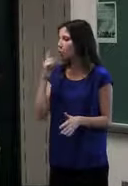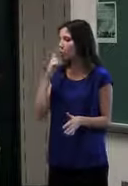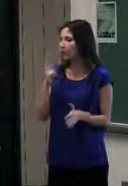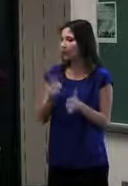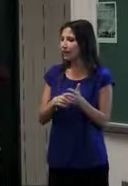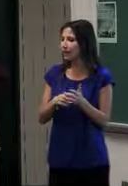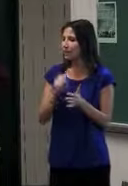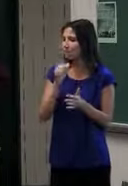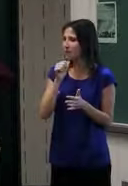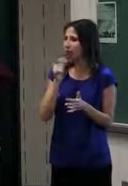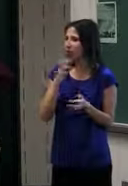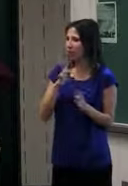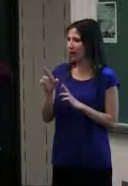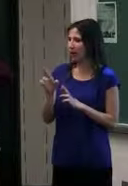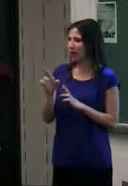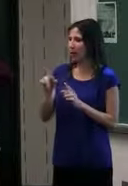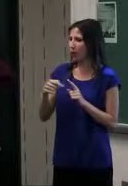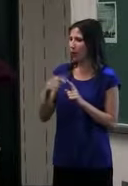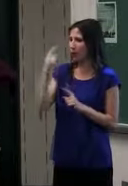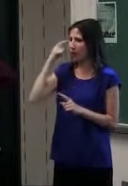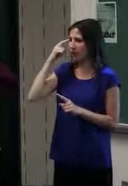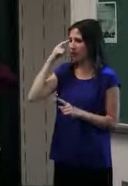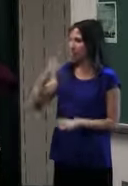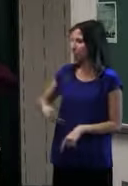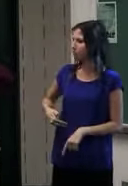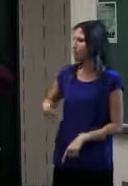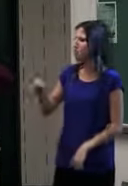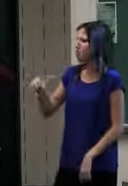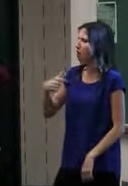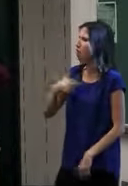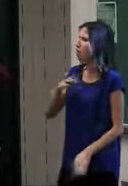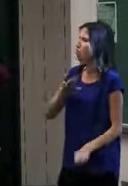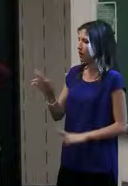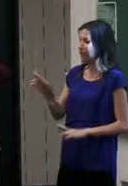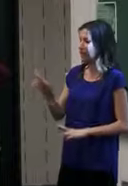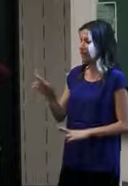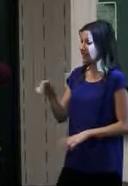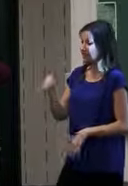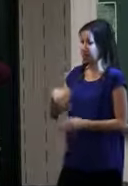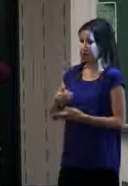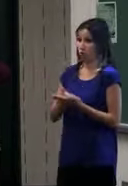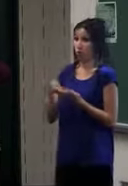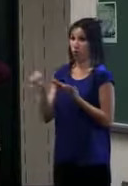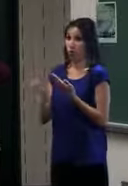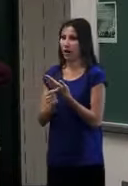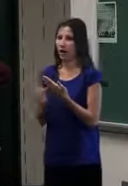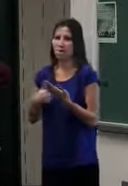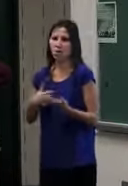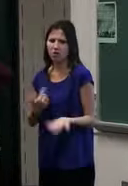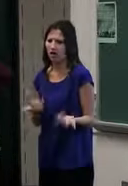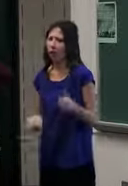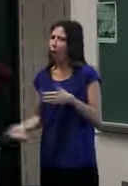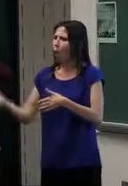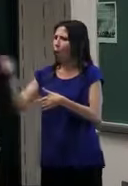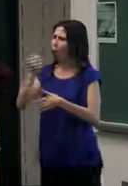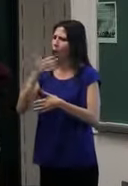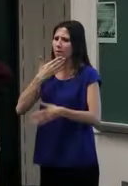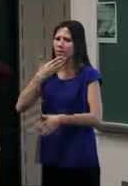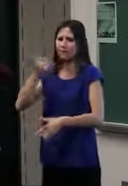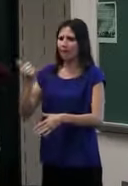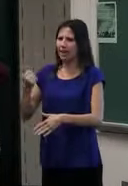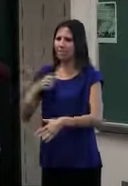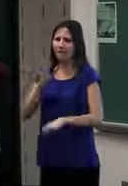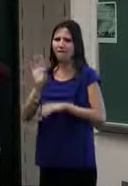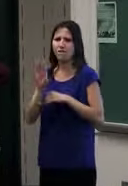ready as I thought. I felt like I was on top of the world in this program. I got great grades. I did, you know, my videos